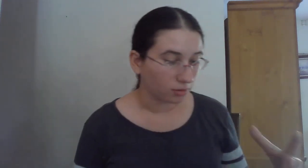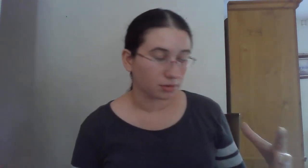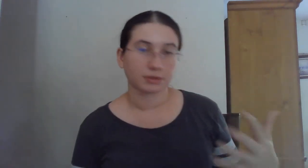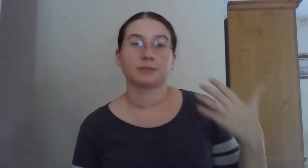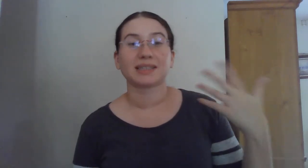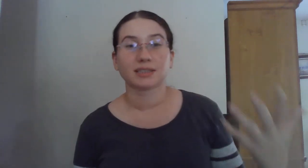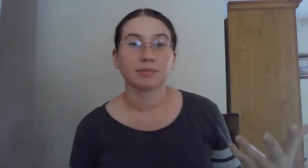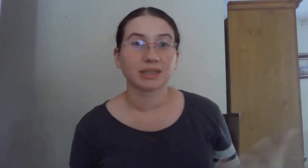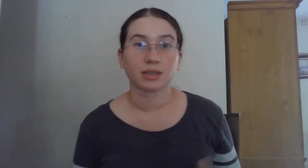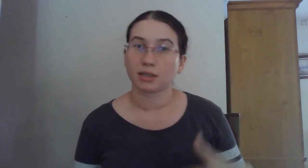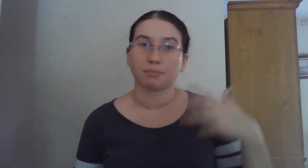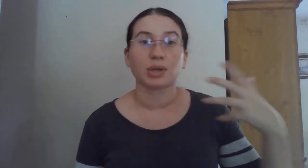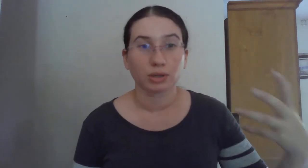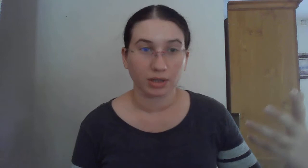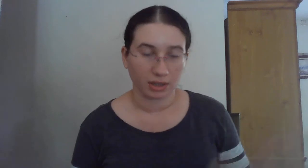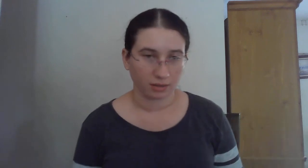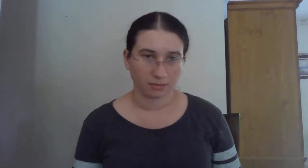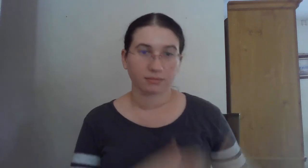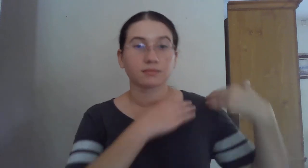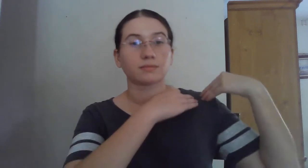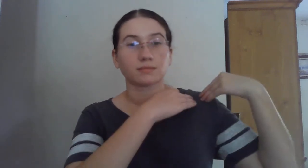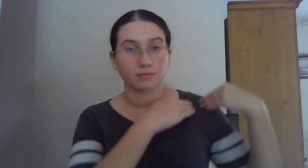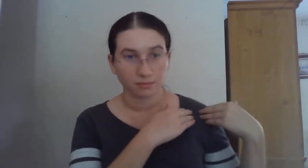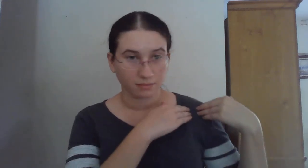fault, responsibility, burden,